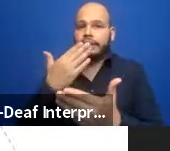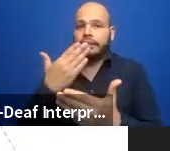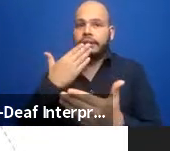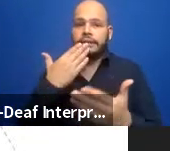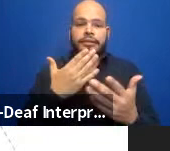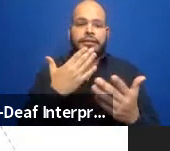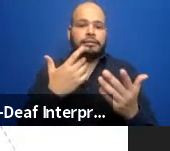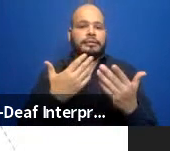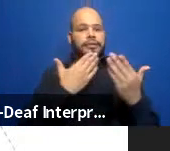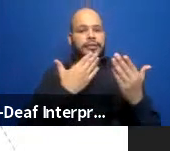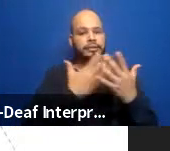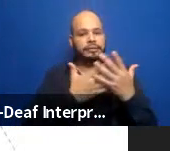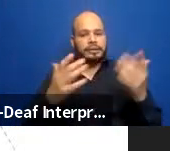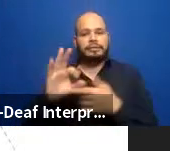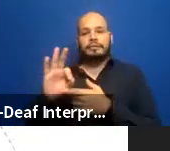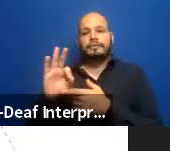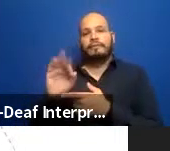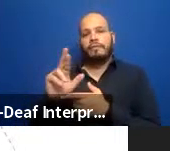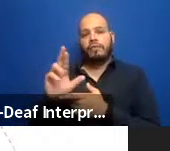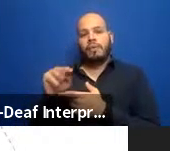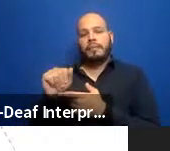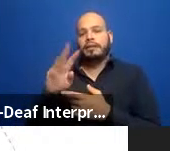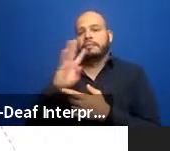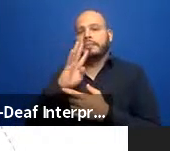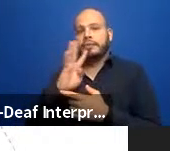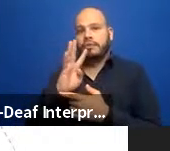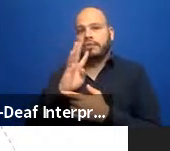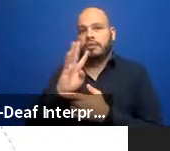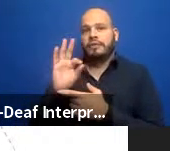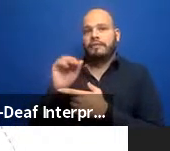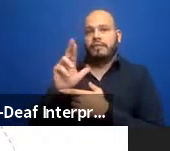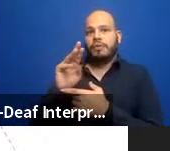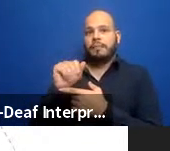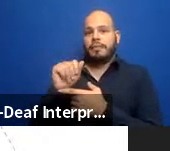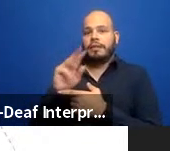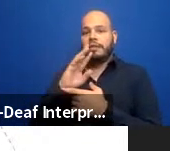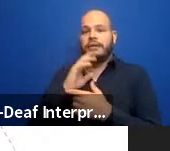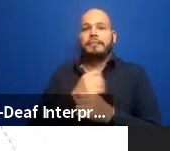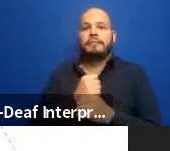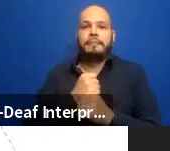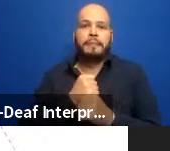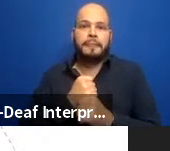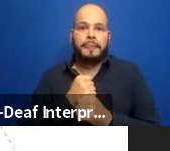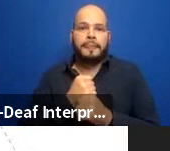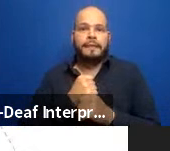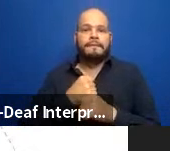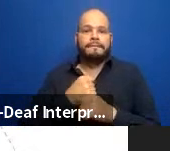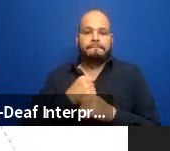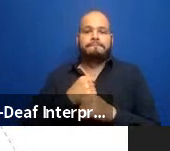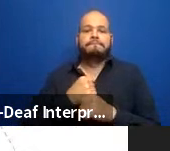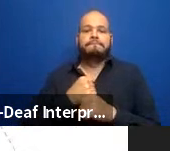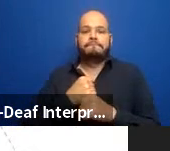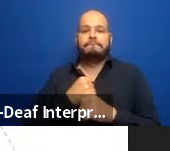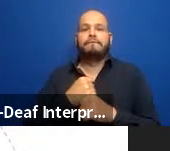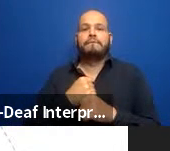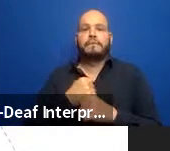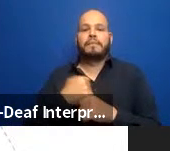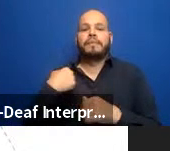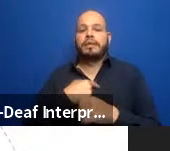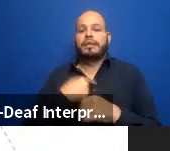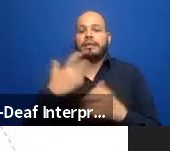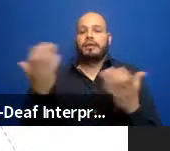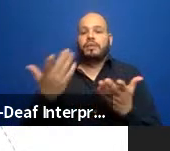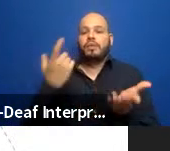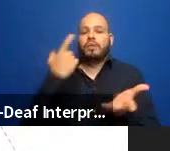occupied, unceded Native land that each of us are joining this call from. And we just ask that you also take a moment